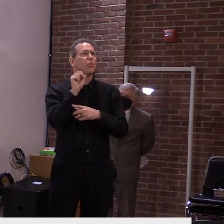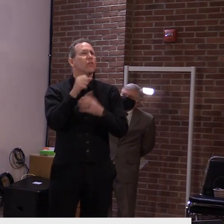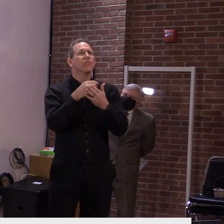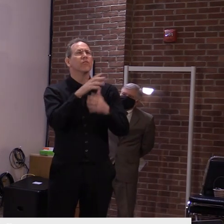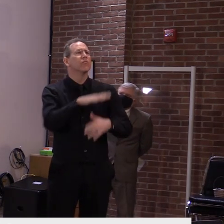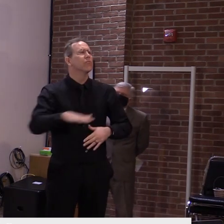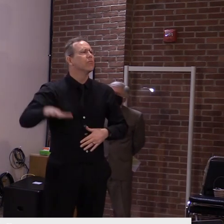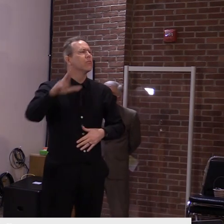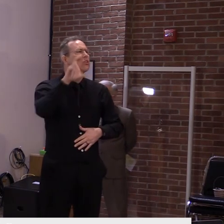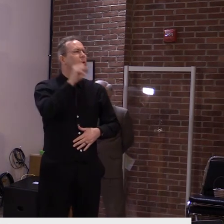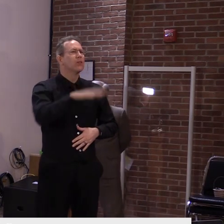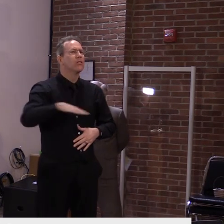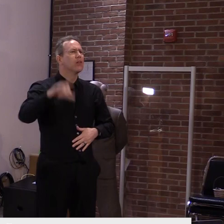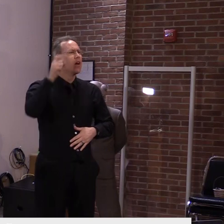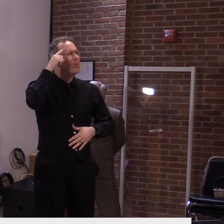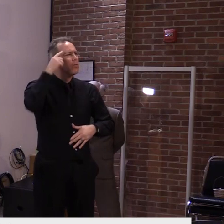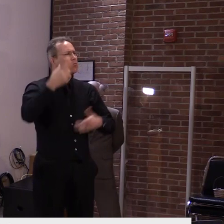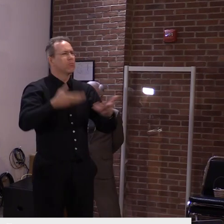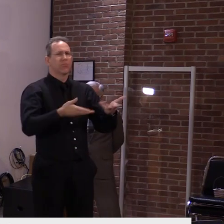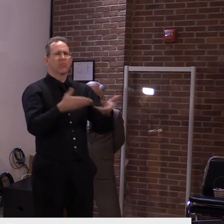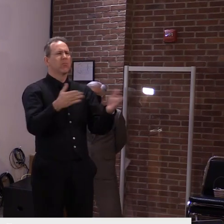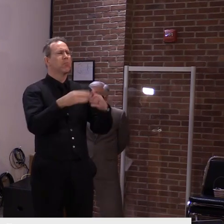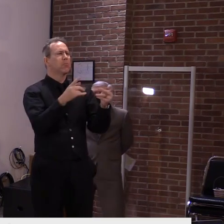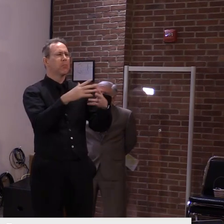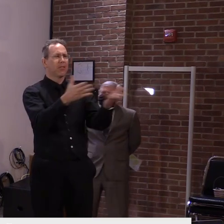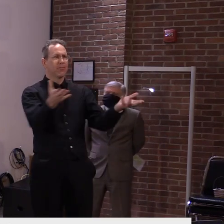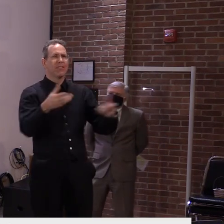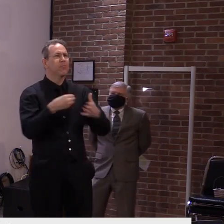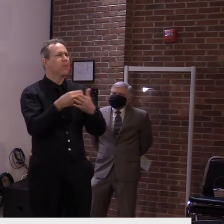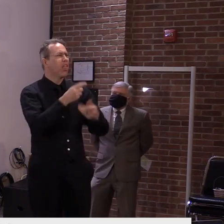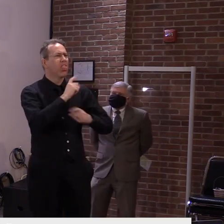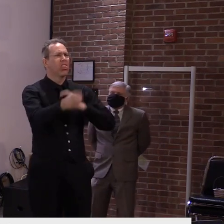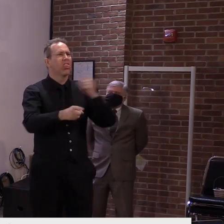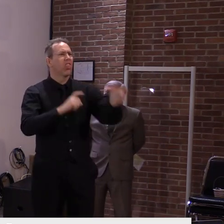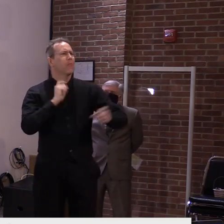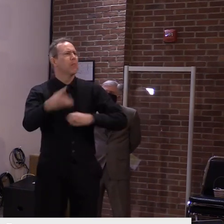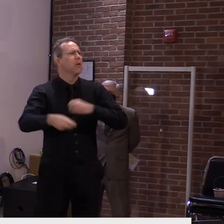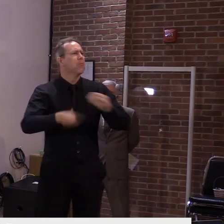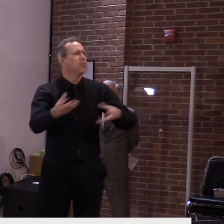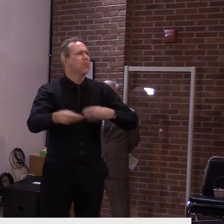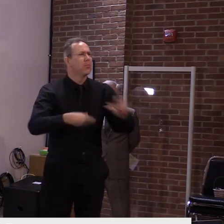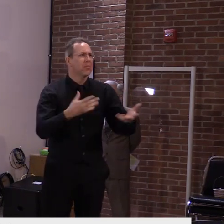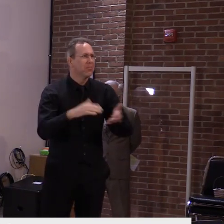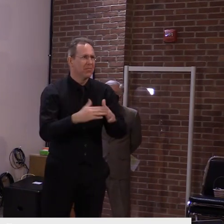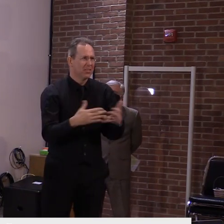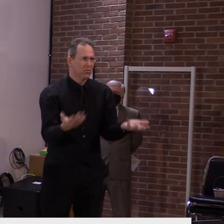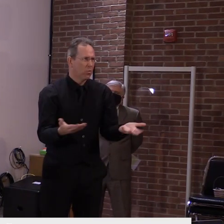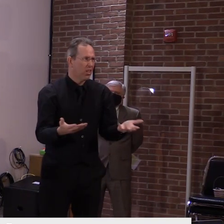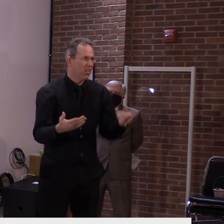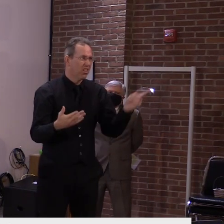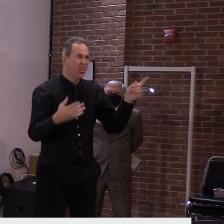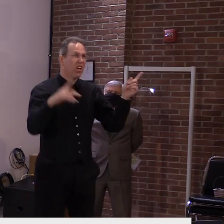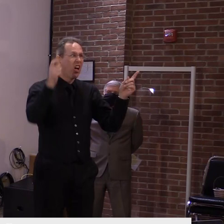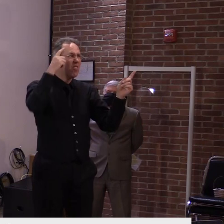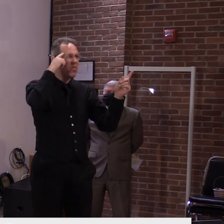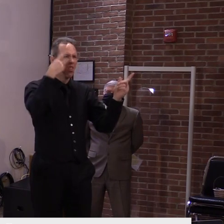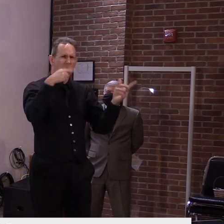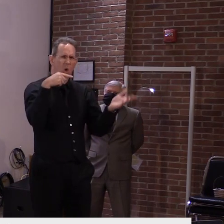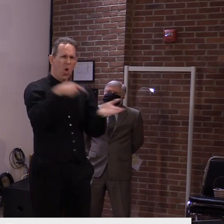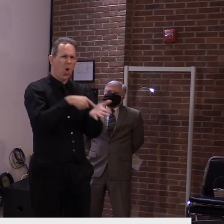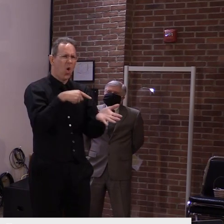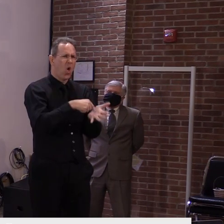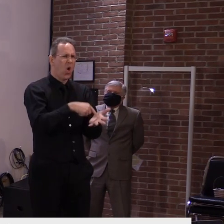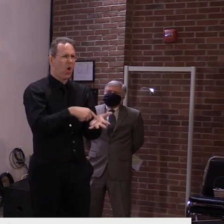deficit spending? And if you know, could you share that with us? Yeah, I don't know, but I'm sure that it has to do with